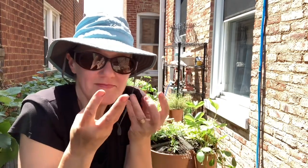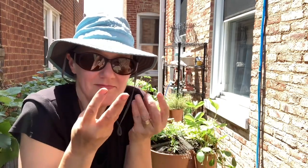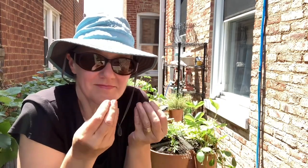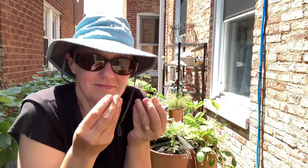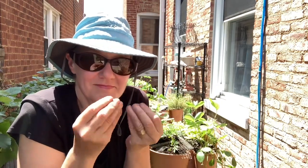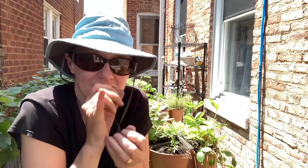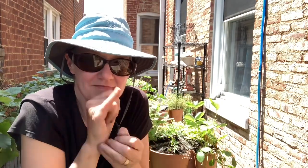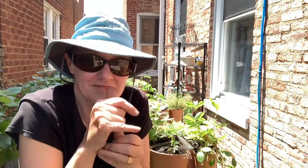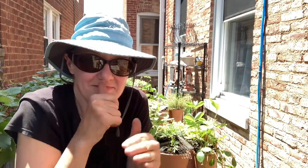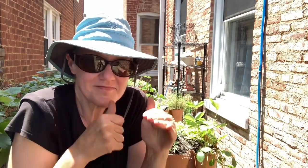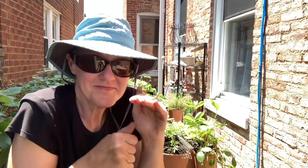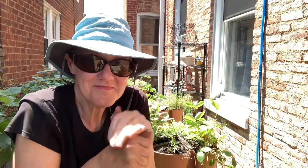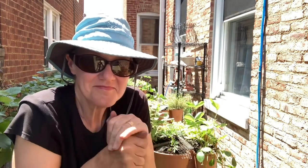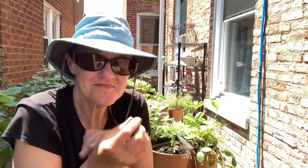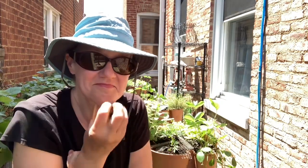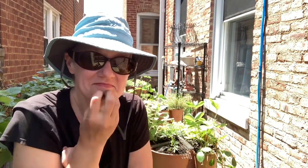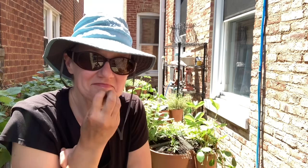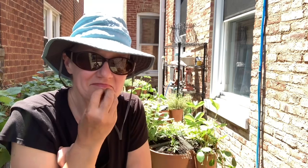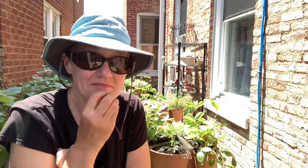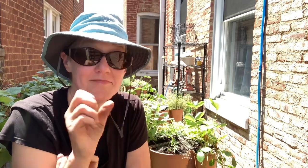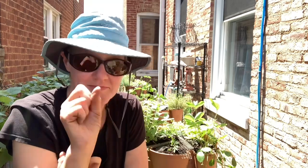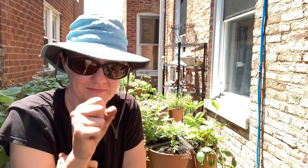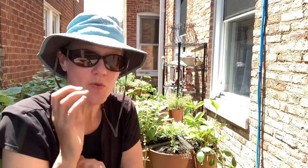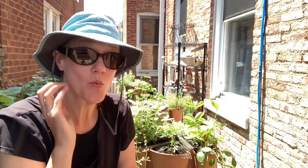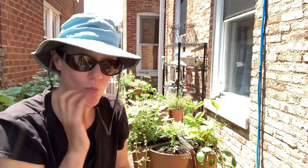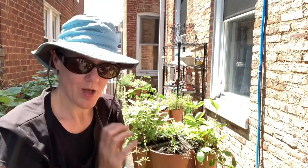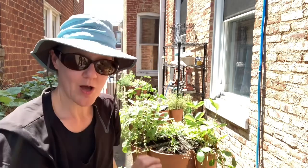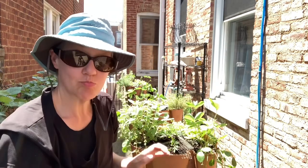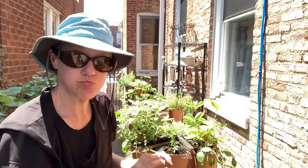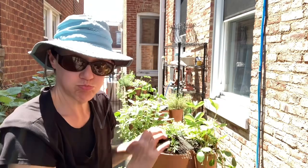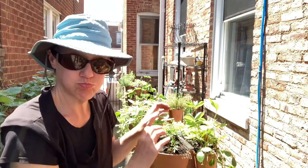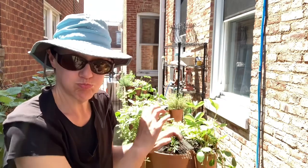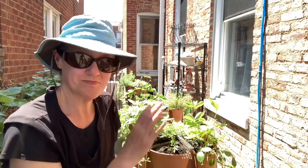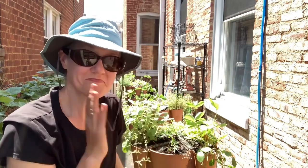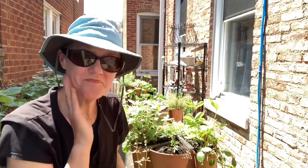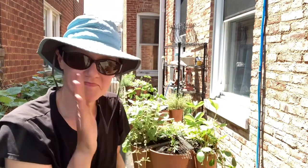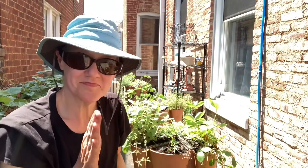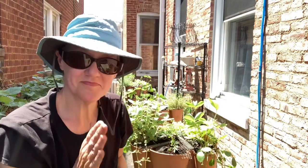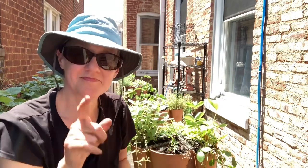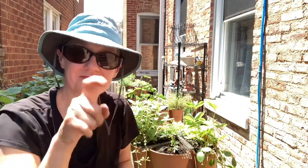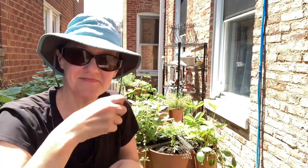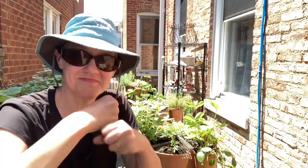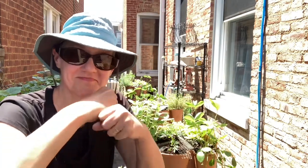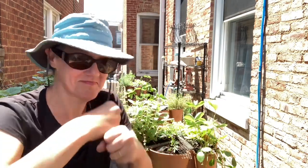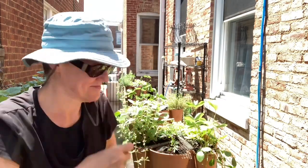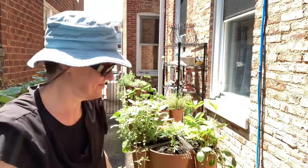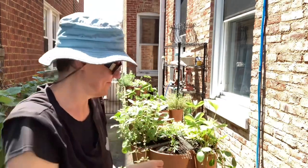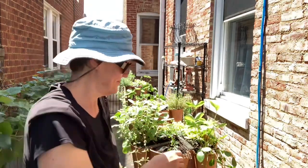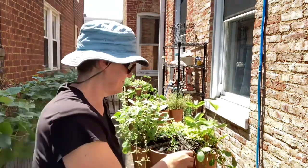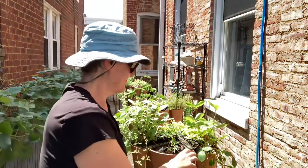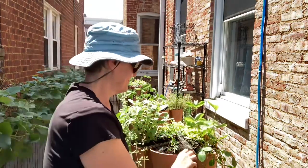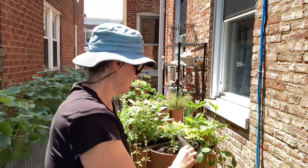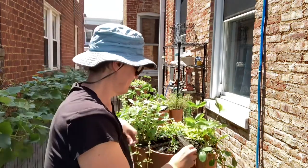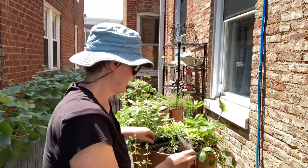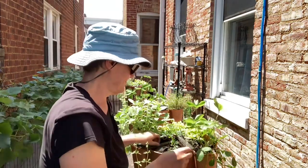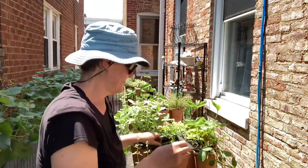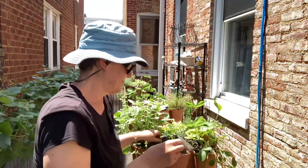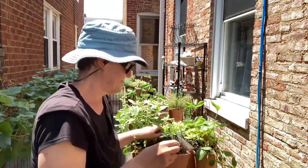because they want the soft soil to hide their food. And yes, they'll even climb to the top and dig. So I need to protect